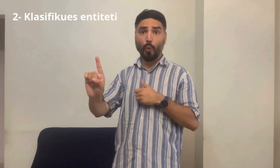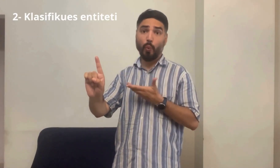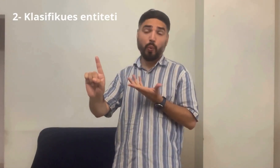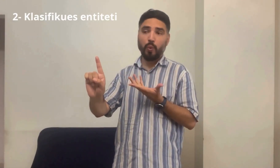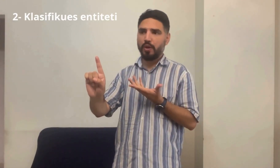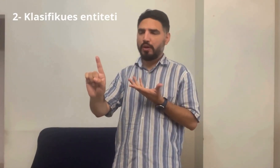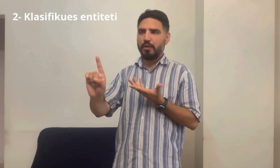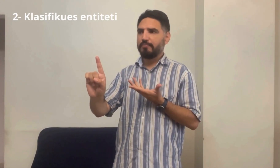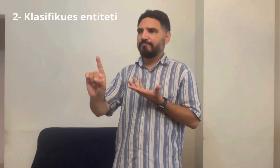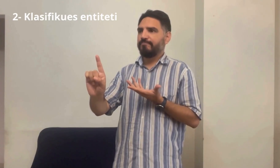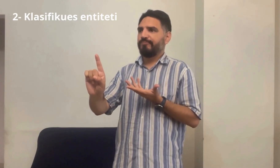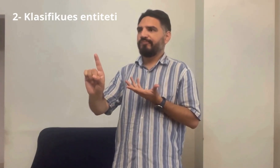to a person